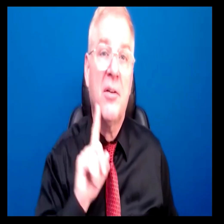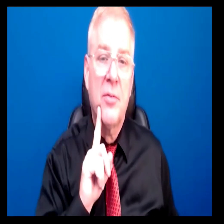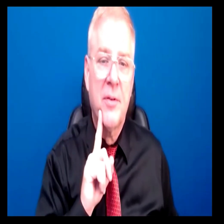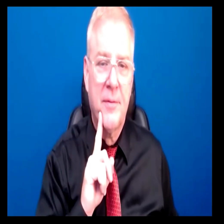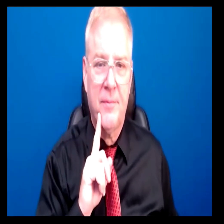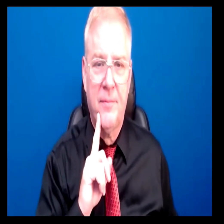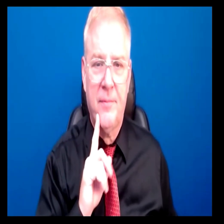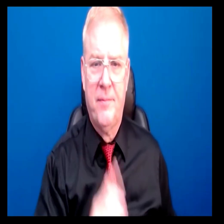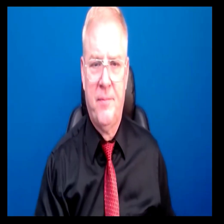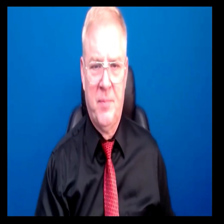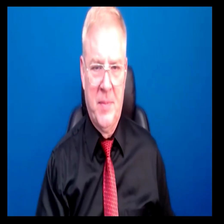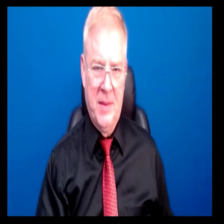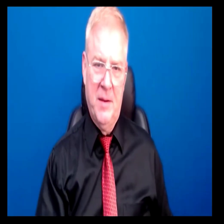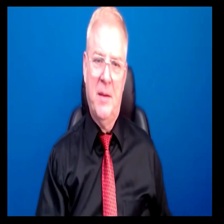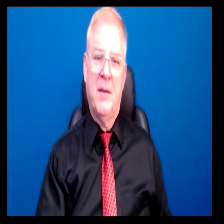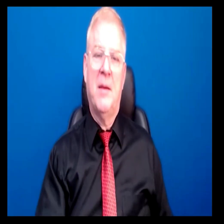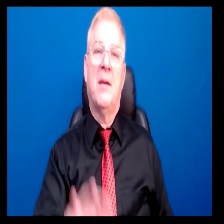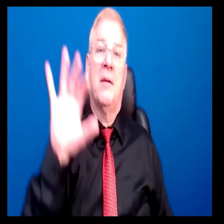Deaf.